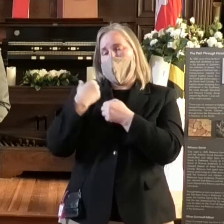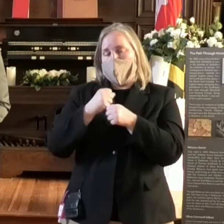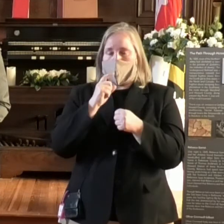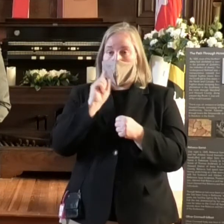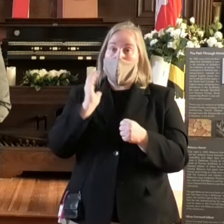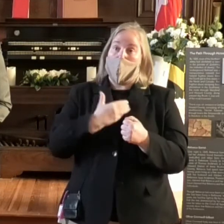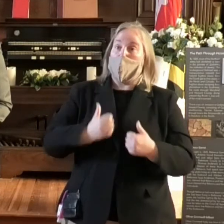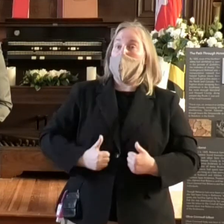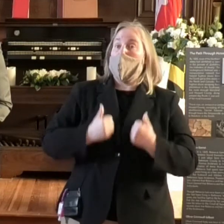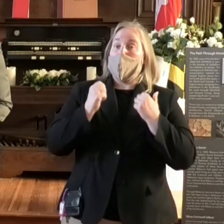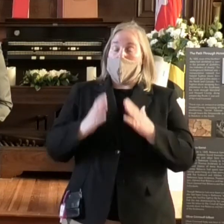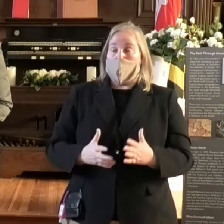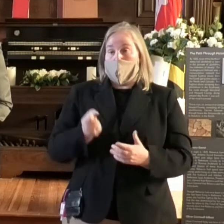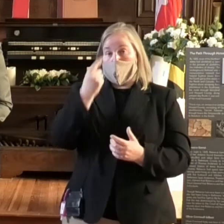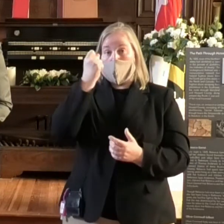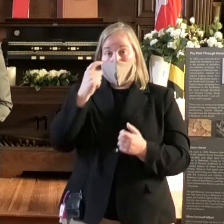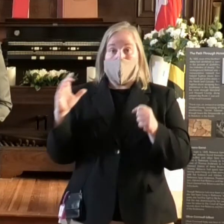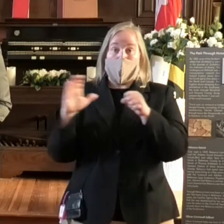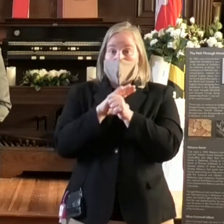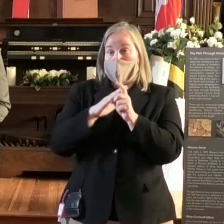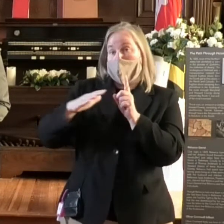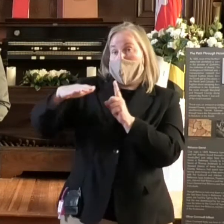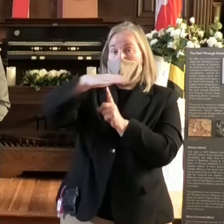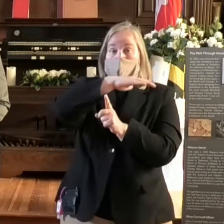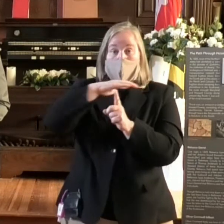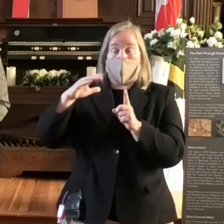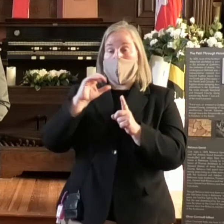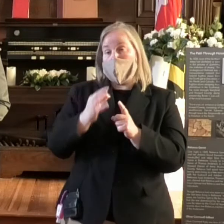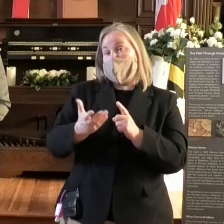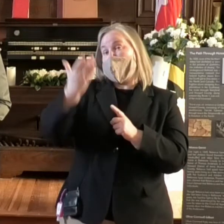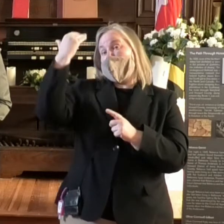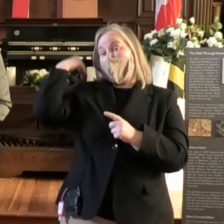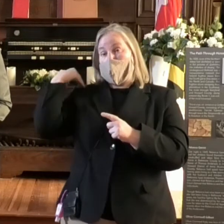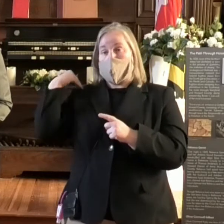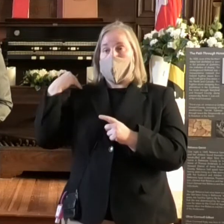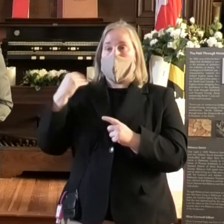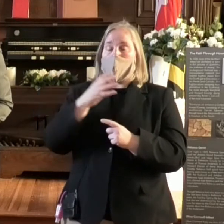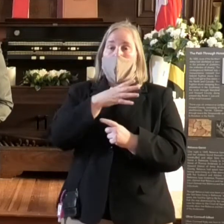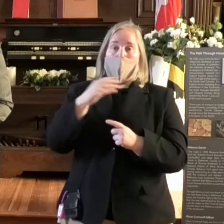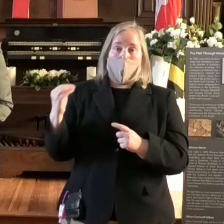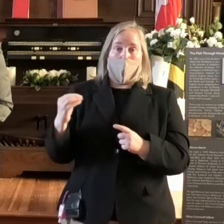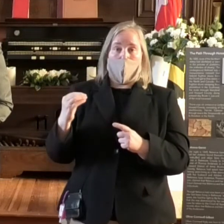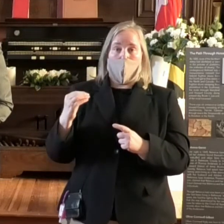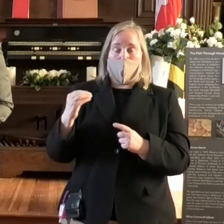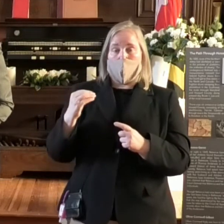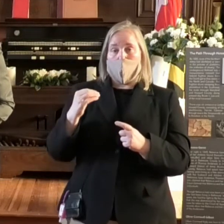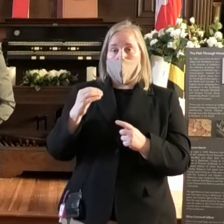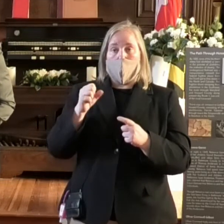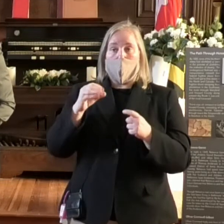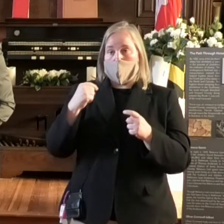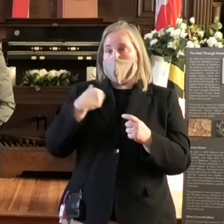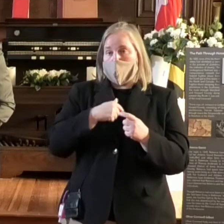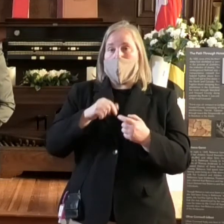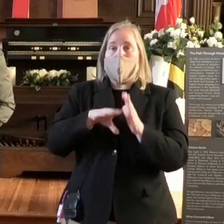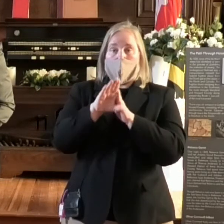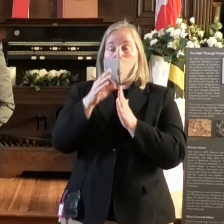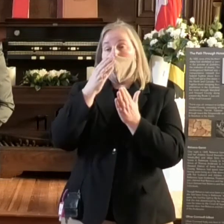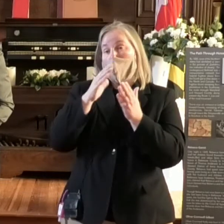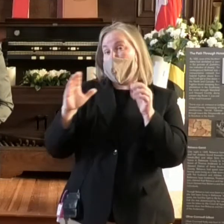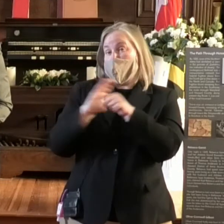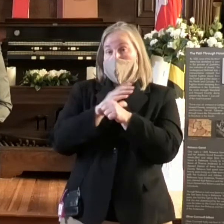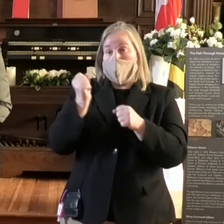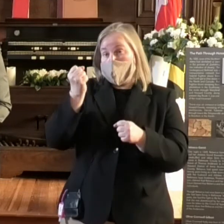residents understand the full context of the past, and so we can develop a fuller understanding of